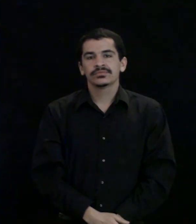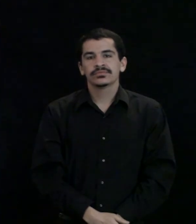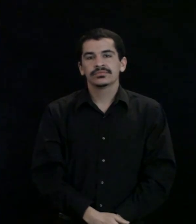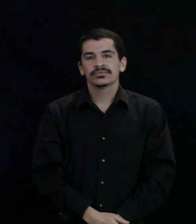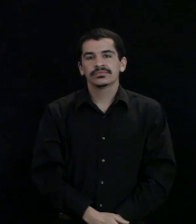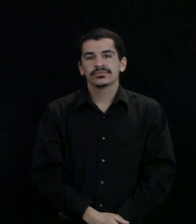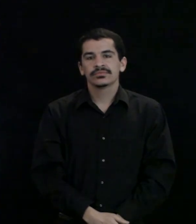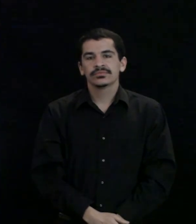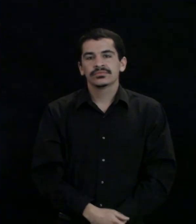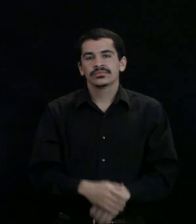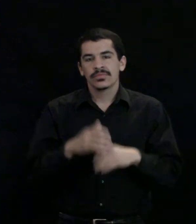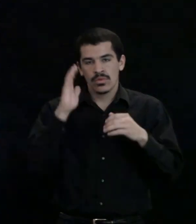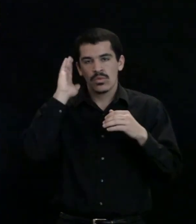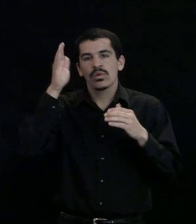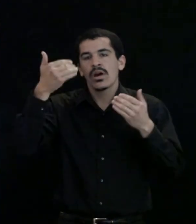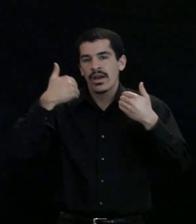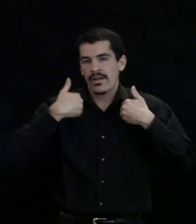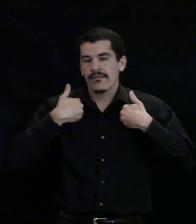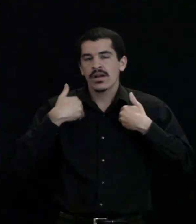a library,